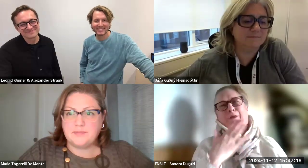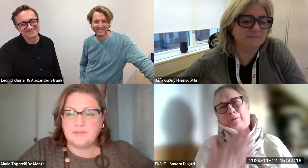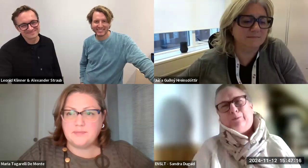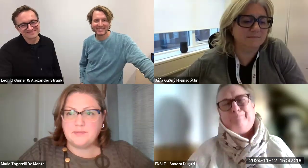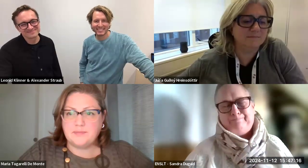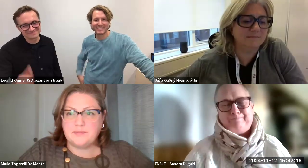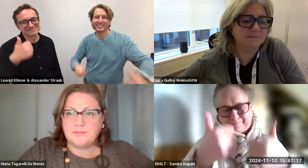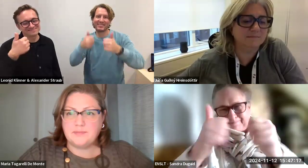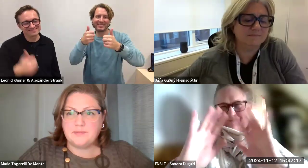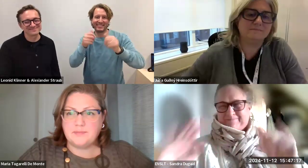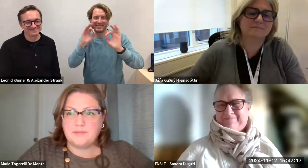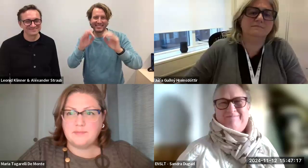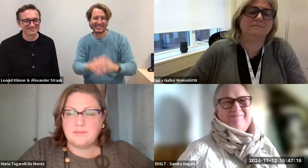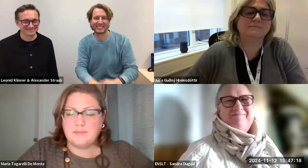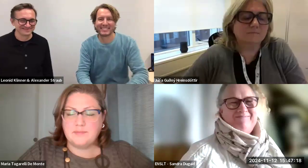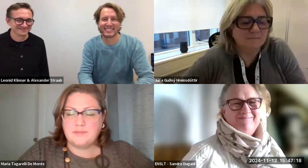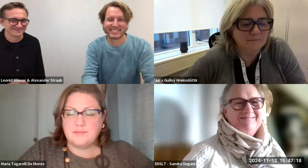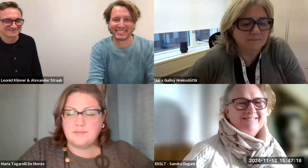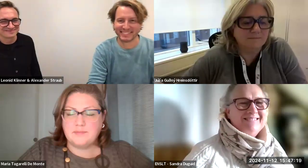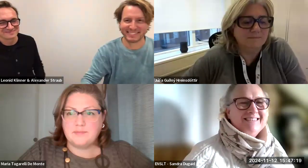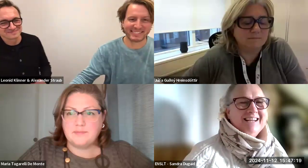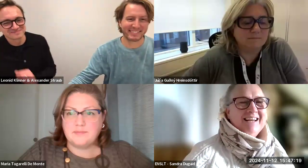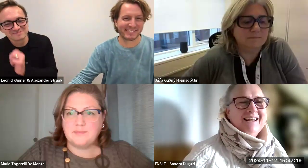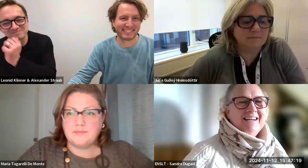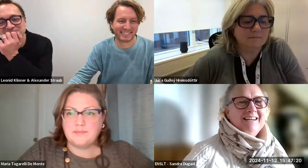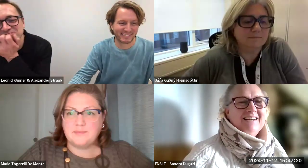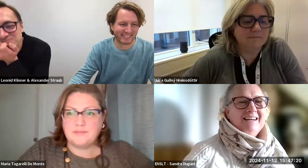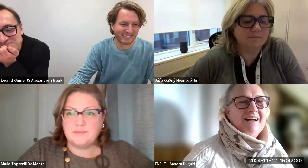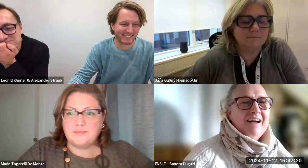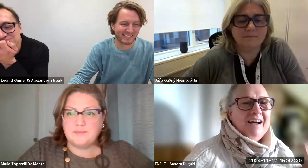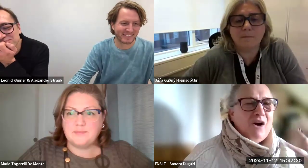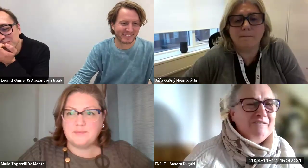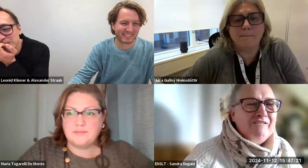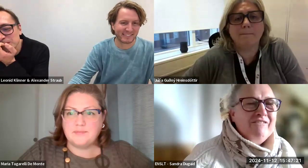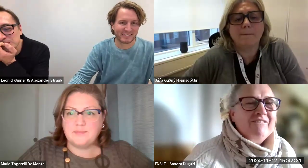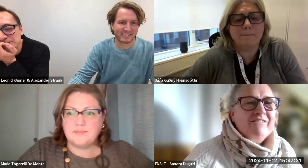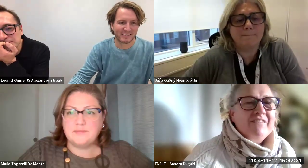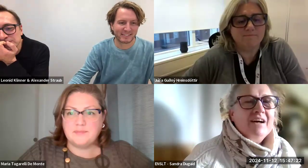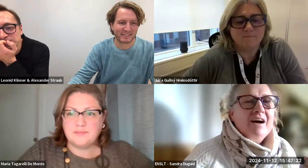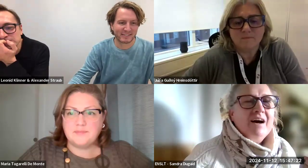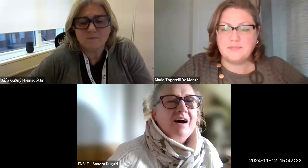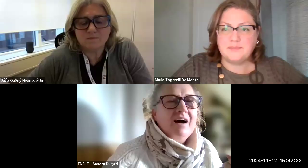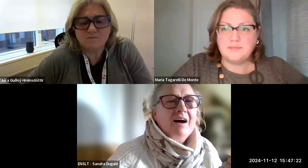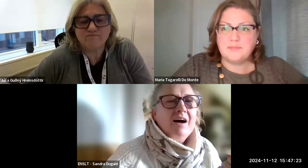see your faces and your names. Just thank you all very much. It's been so lovely to be here. Thanks, Sandra.